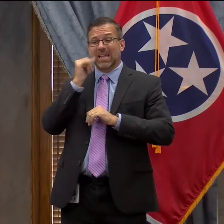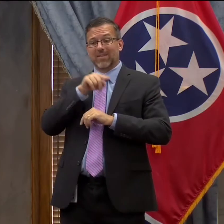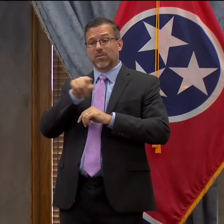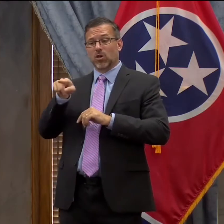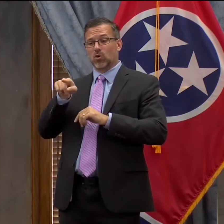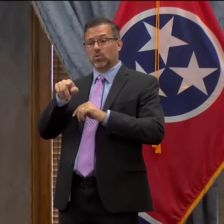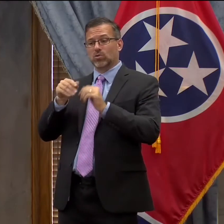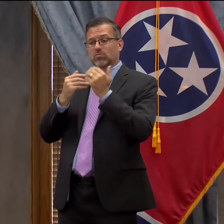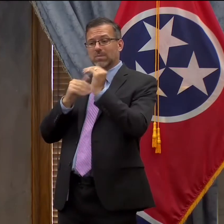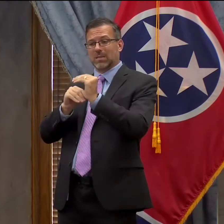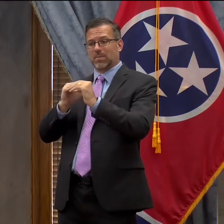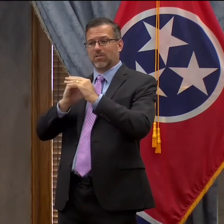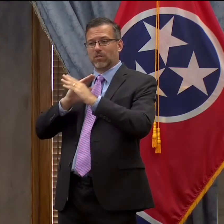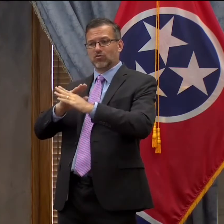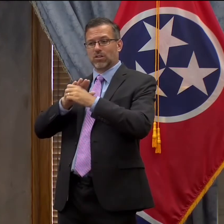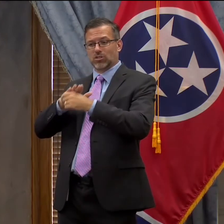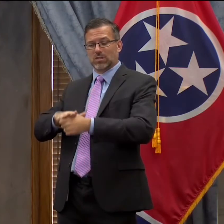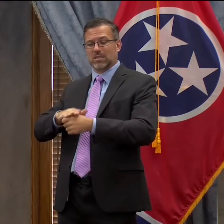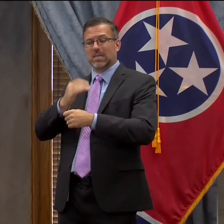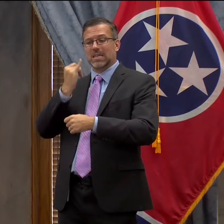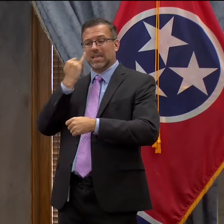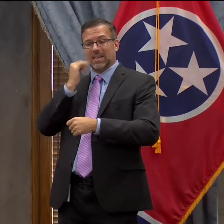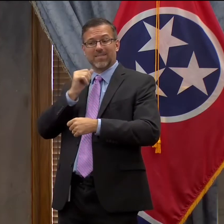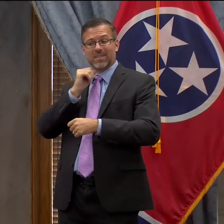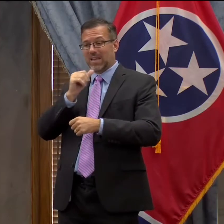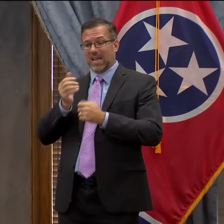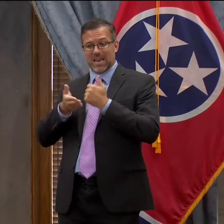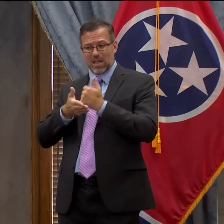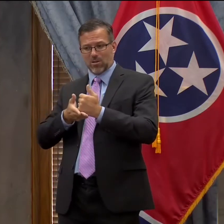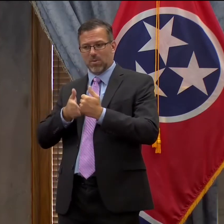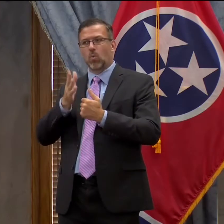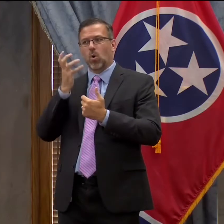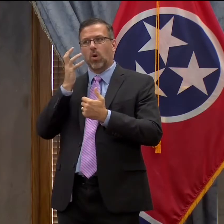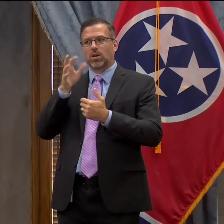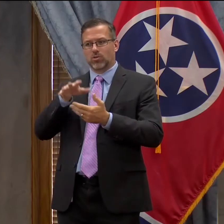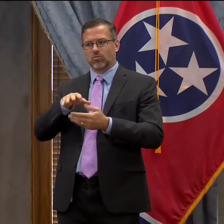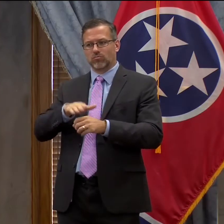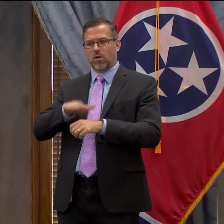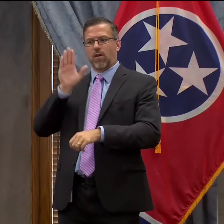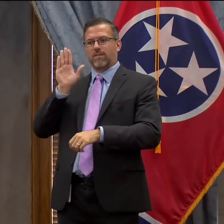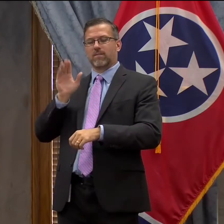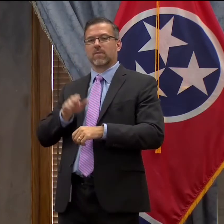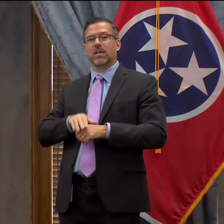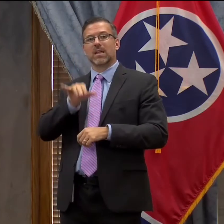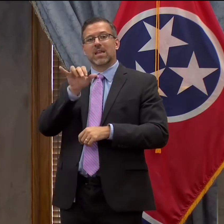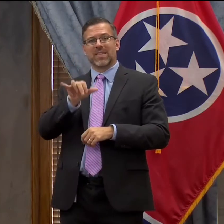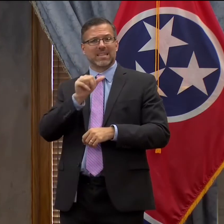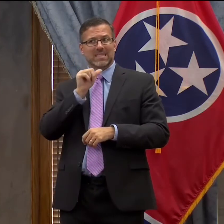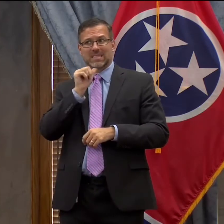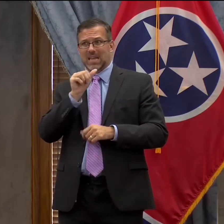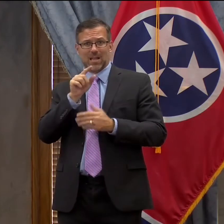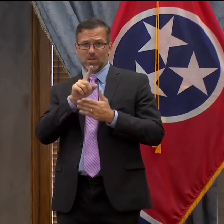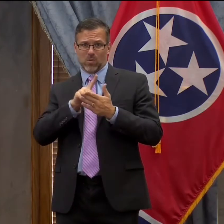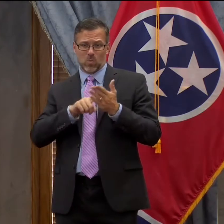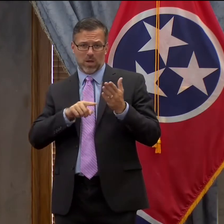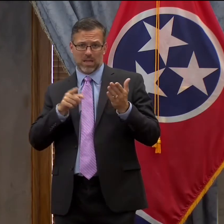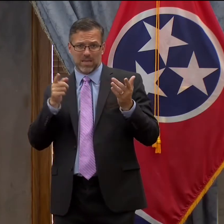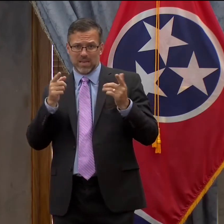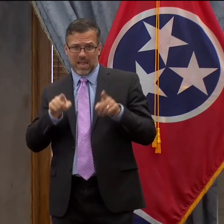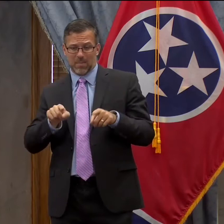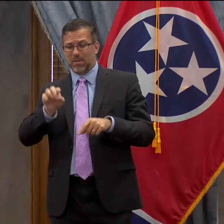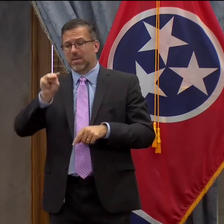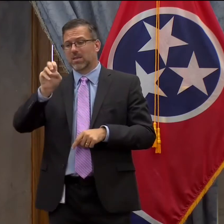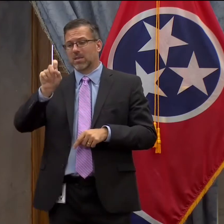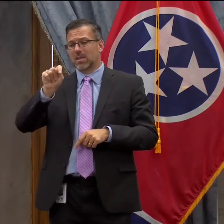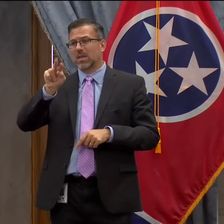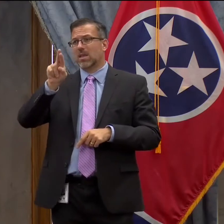the spread of the virus. That's not been the approach consistent. Metro's